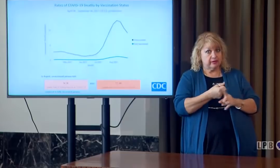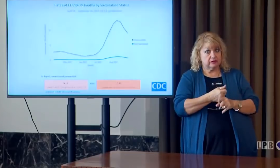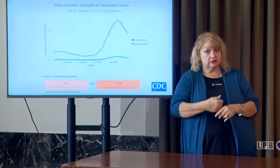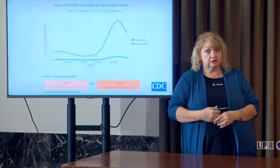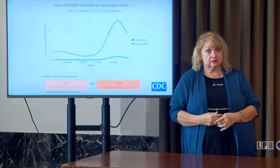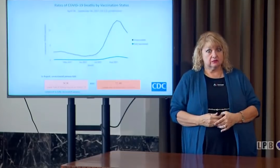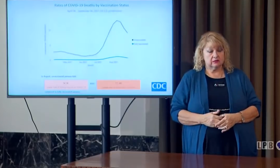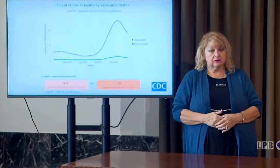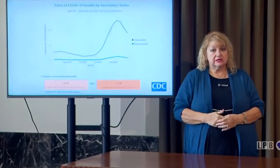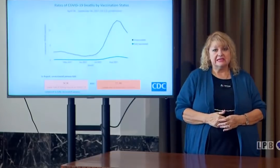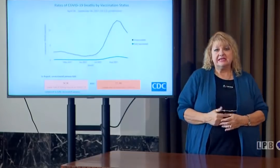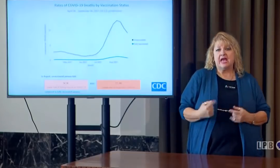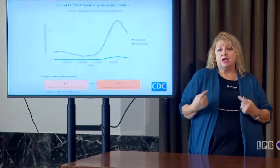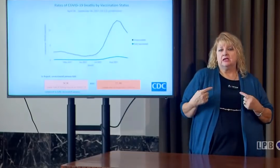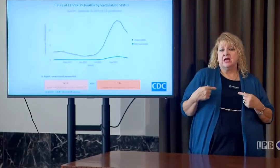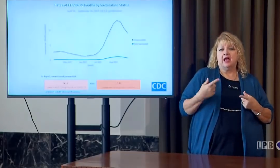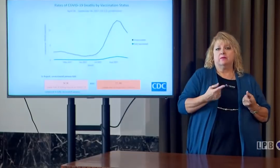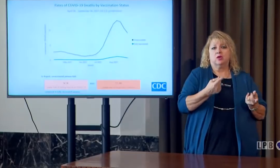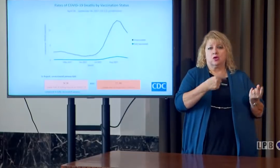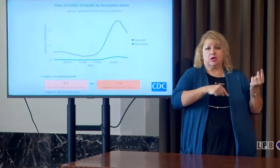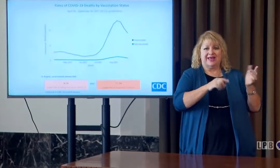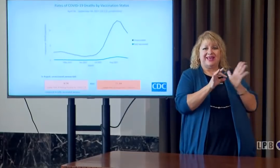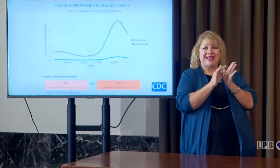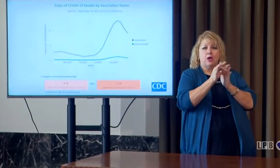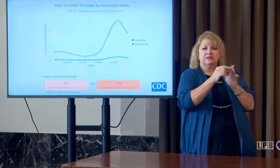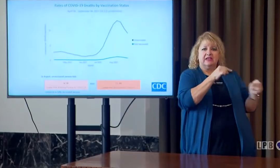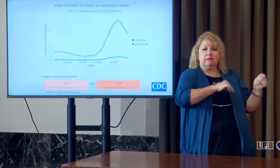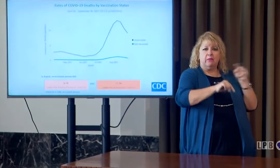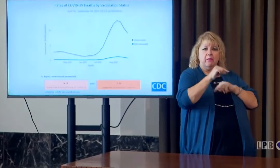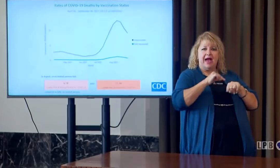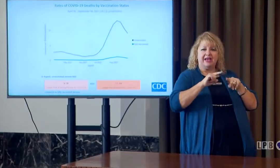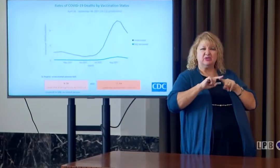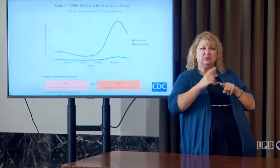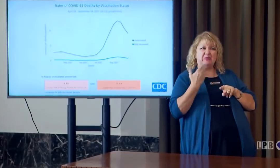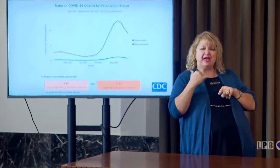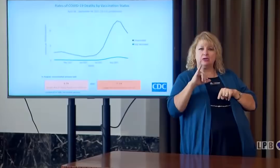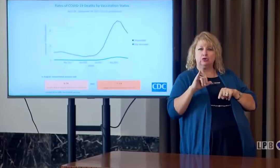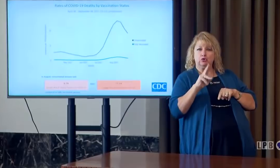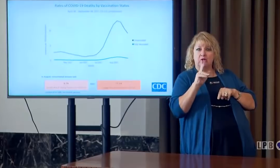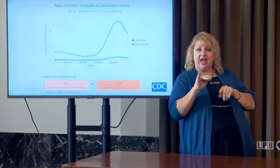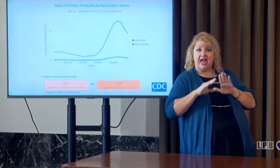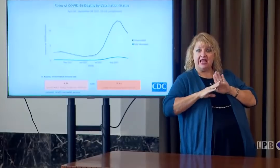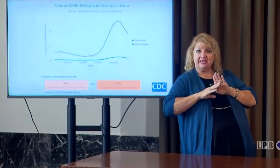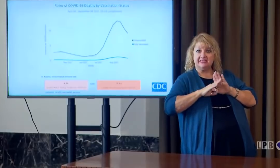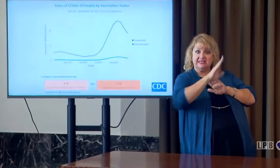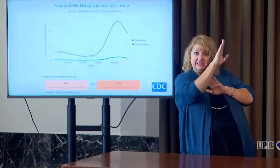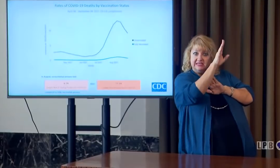Throughout this Delta surge, and I'm counting back to essentially the beginning of July, we've lost over